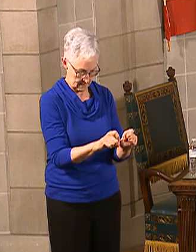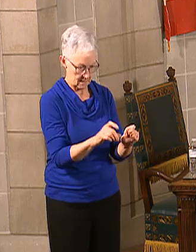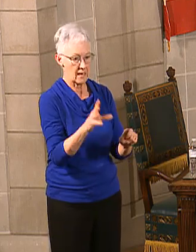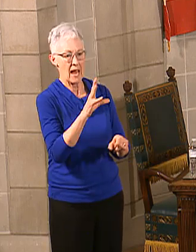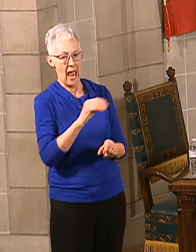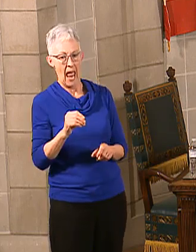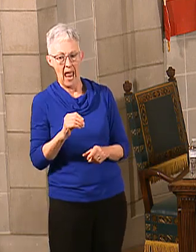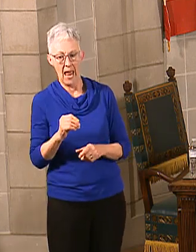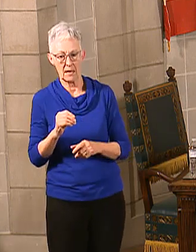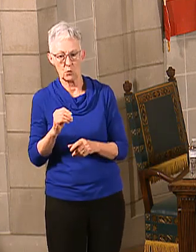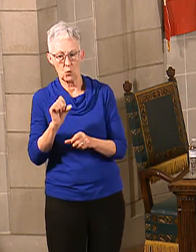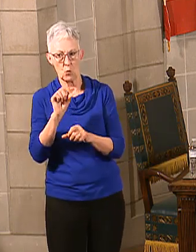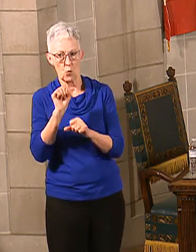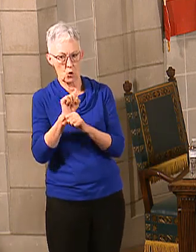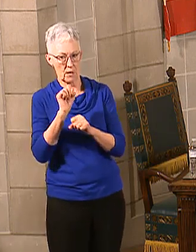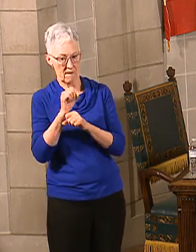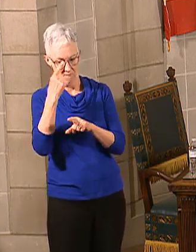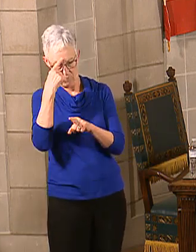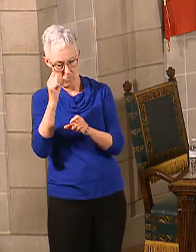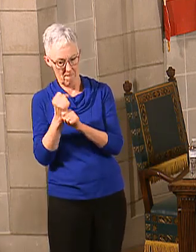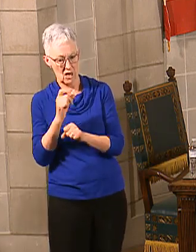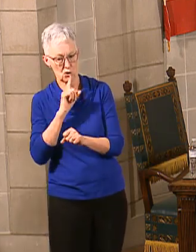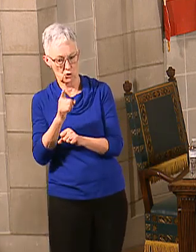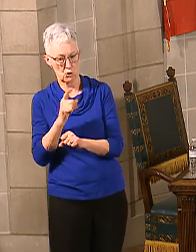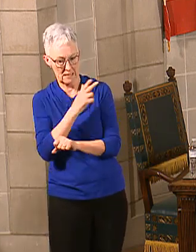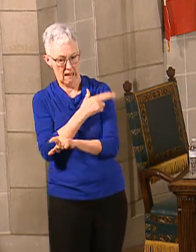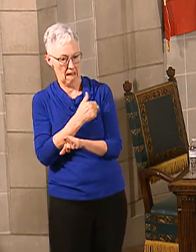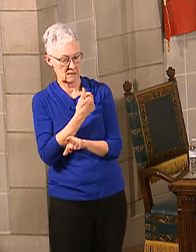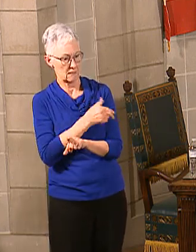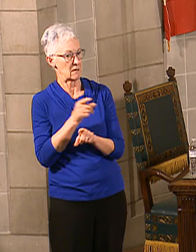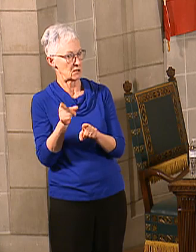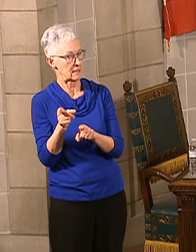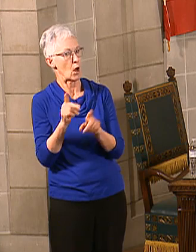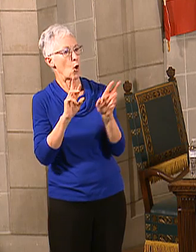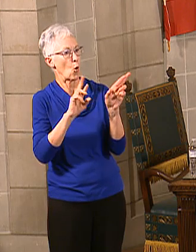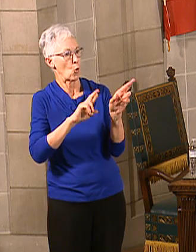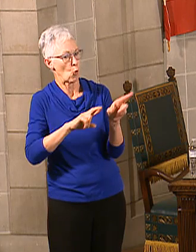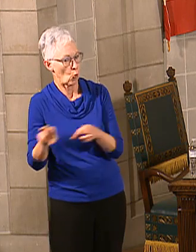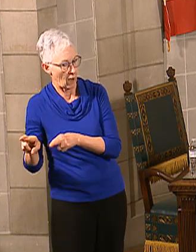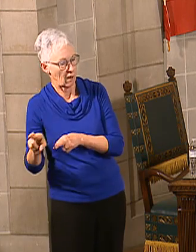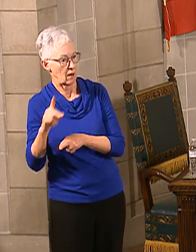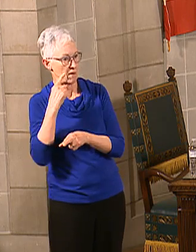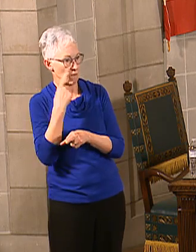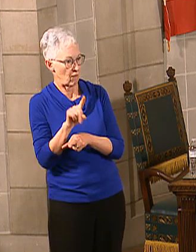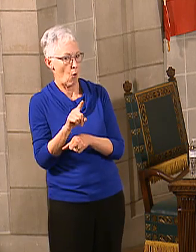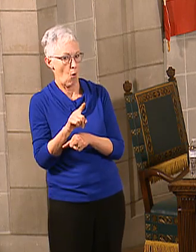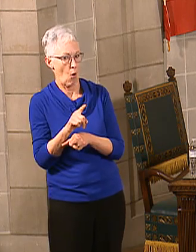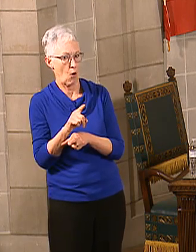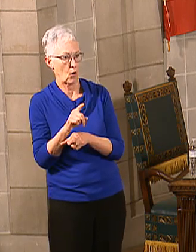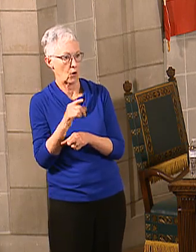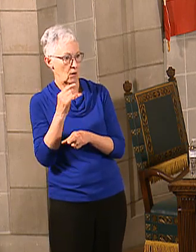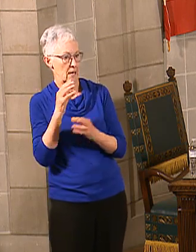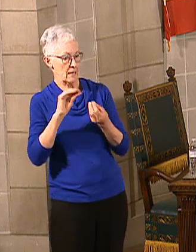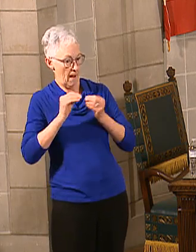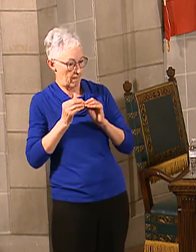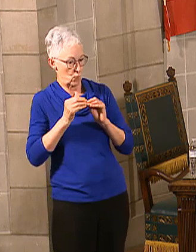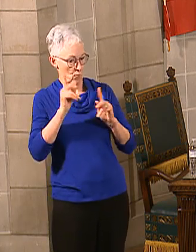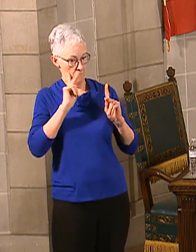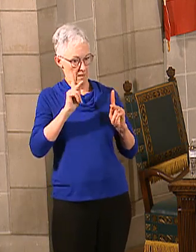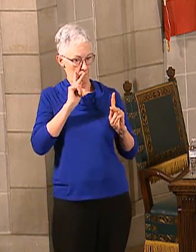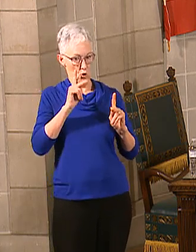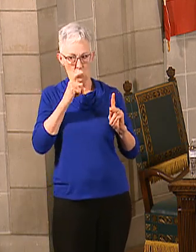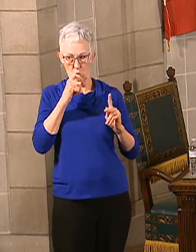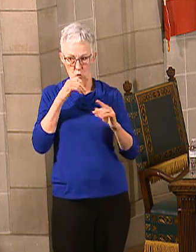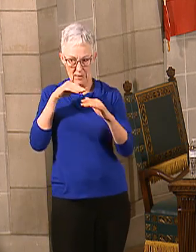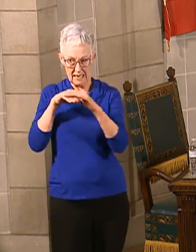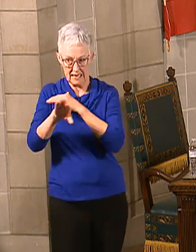my concerns is we have to make sure that we have the capacity to be able to take care of the people who will need our help, especially in those